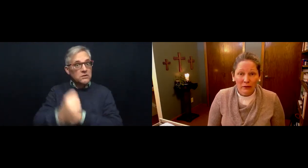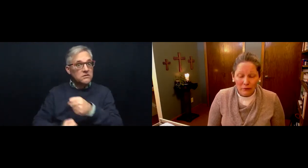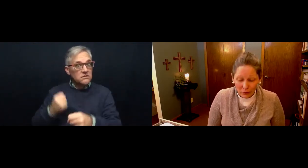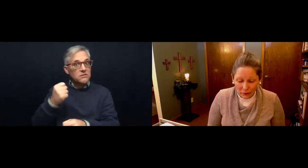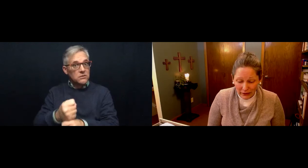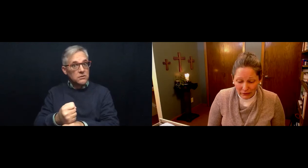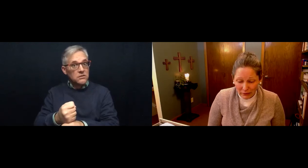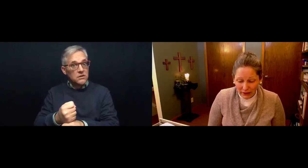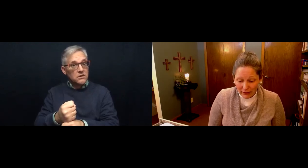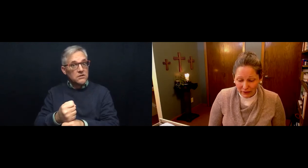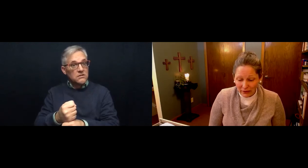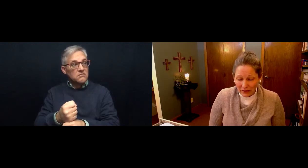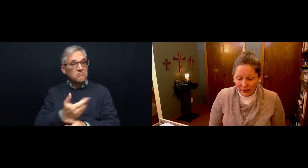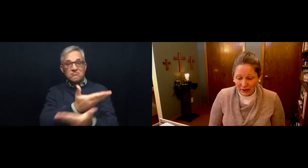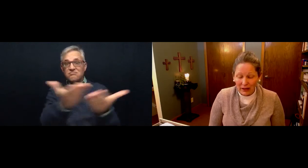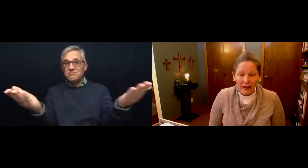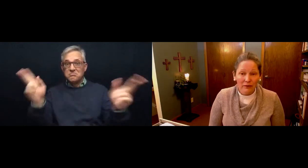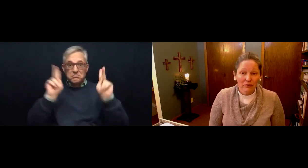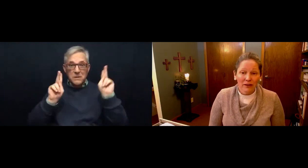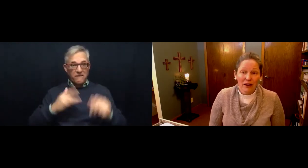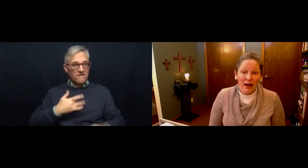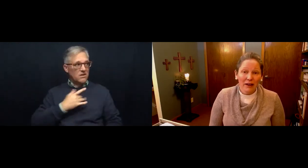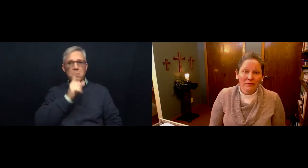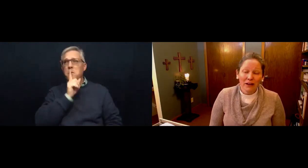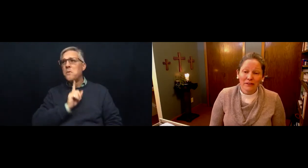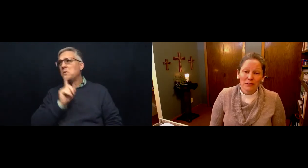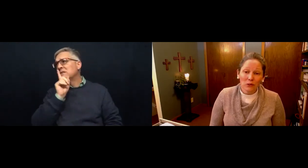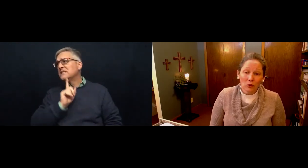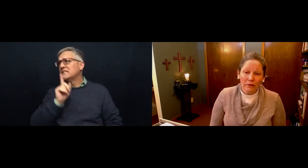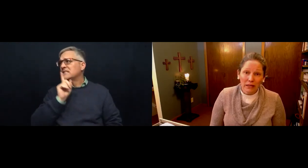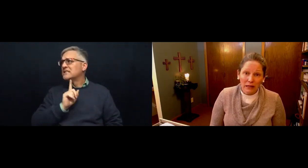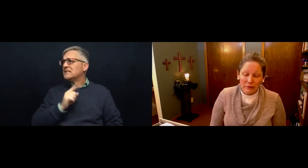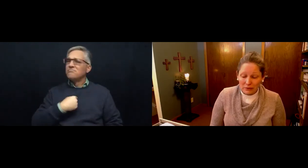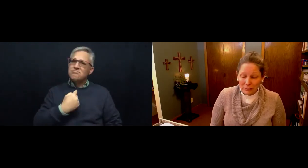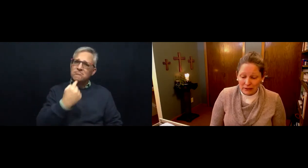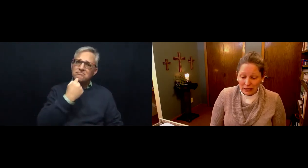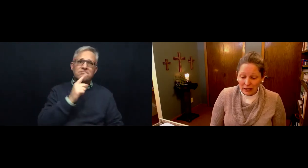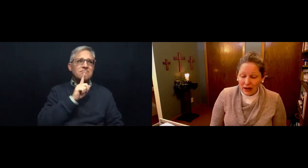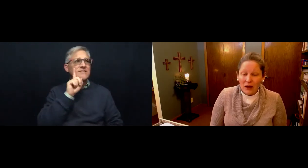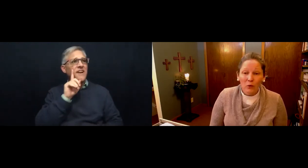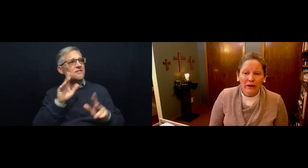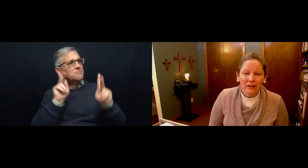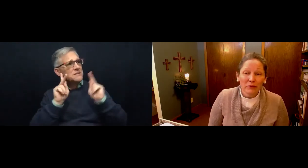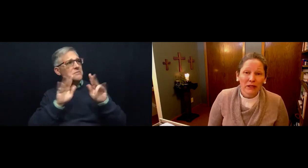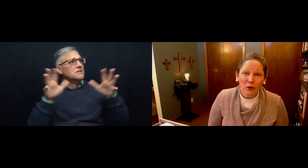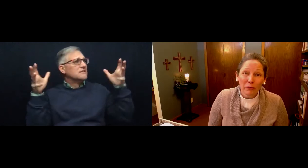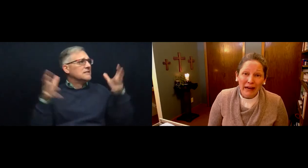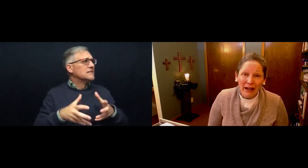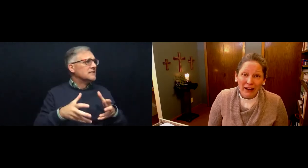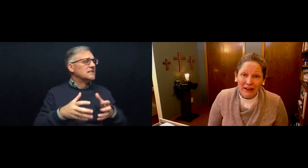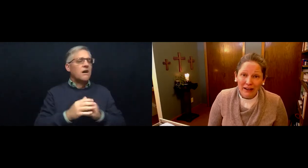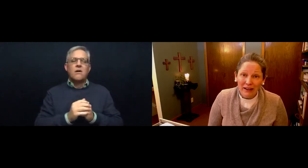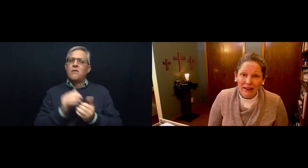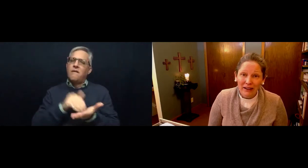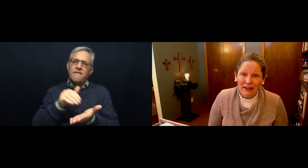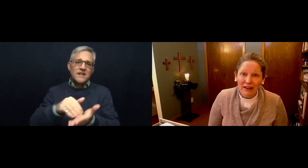We are lonely for one another. And I've gotten so many comments recently, when can we go